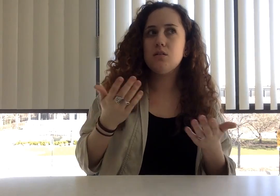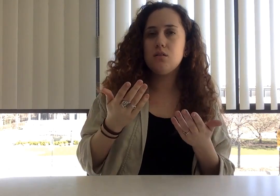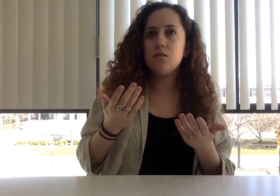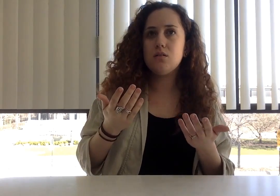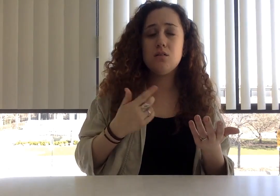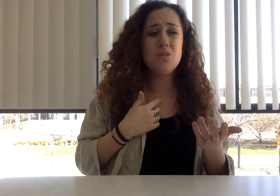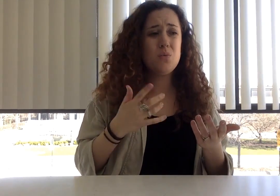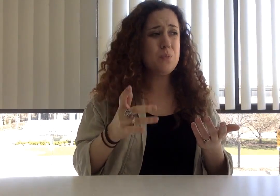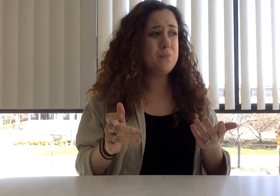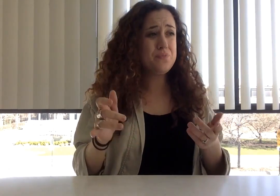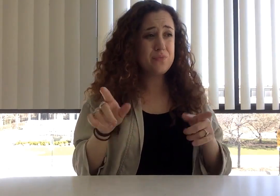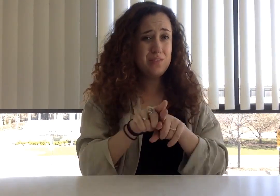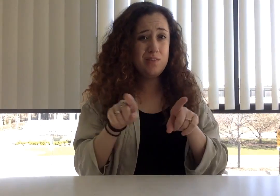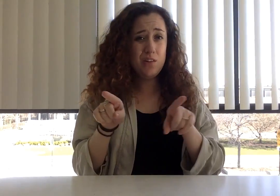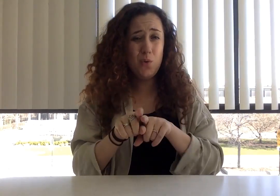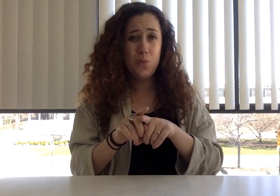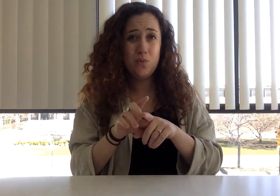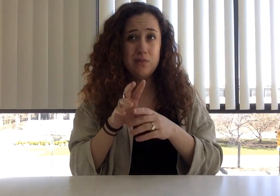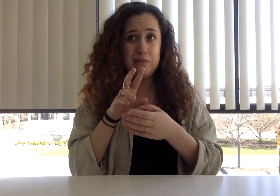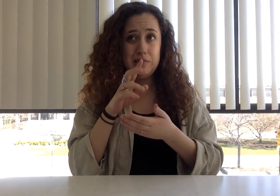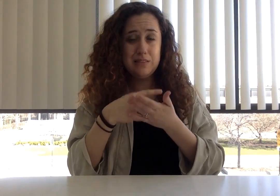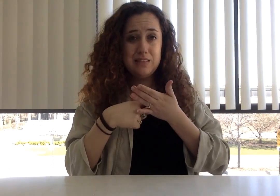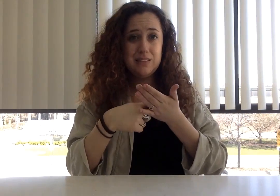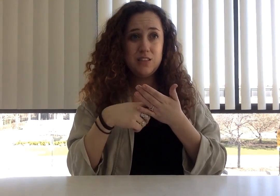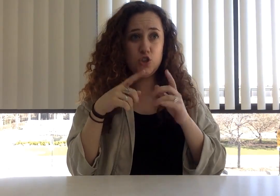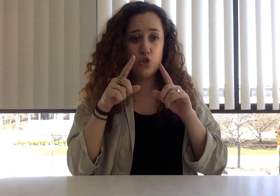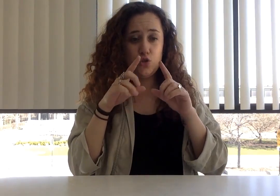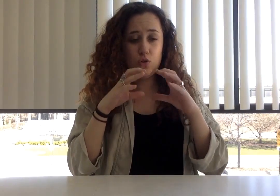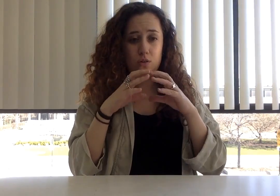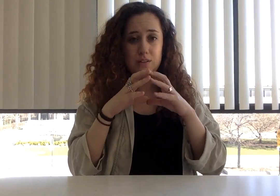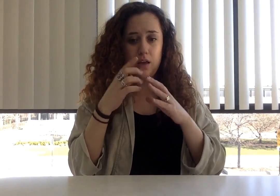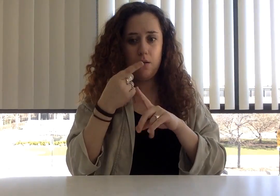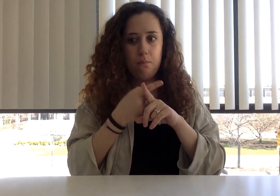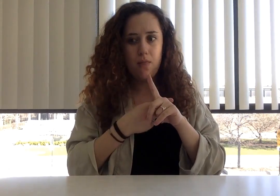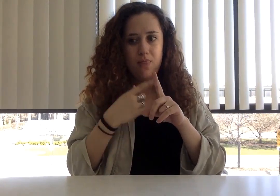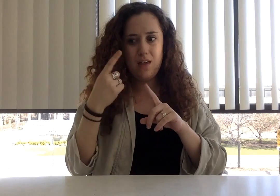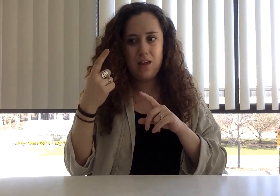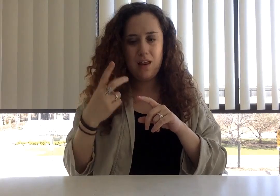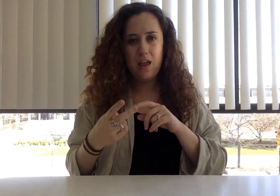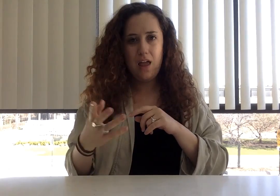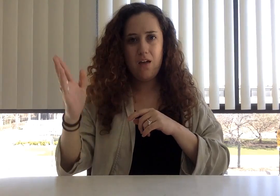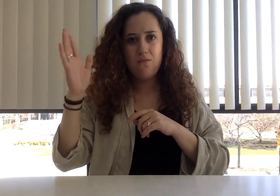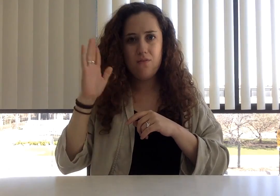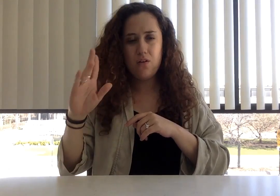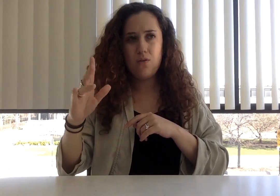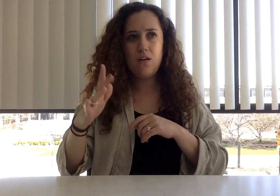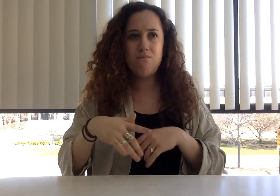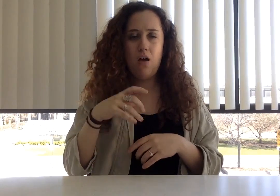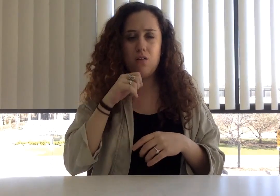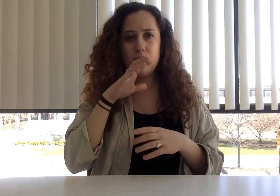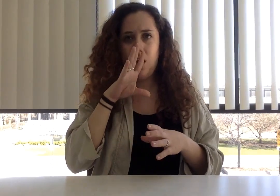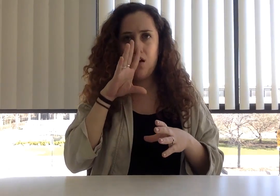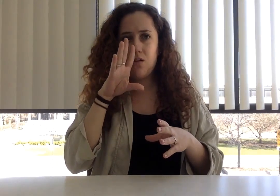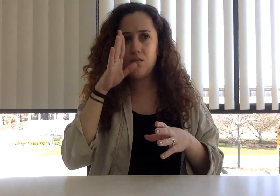circles like a month and a half ago, which didn't. It felt like it wasn't even a part of this test anymore. Like